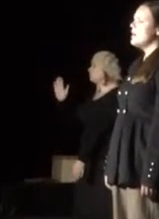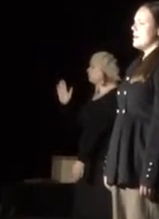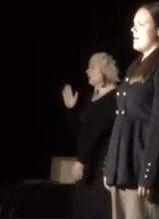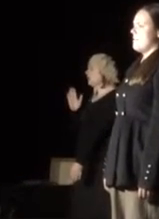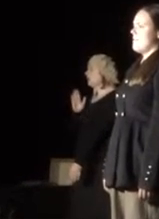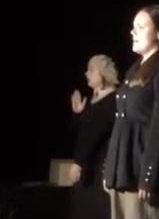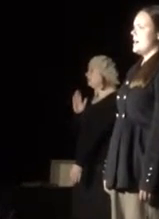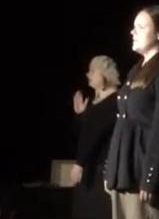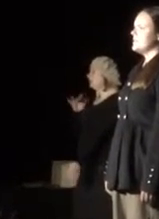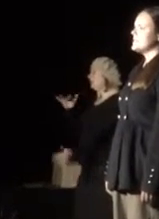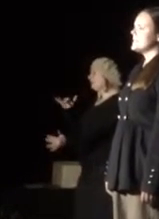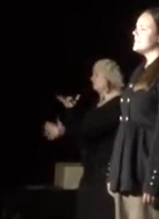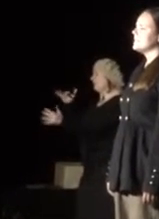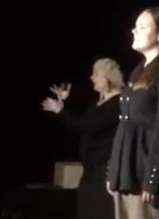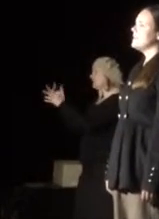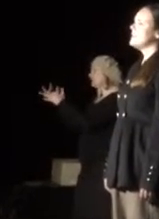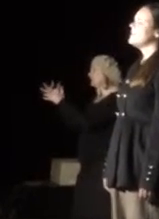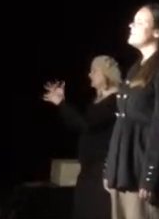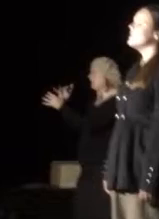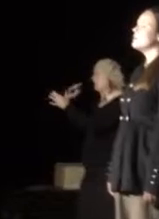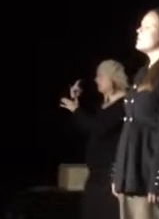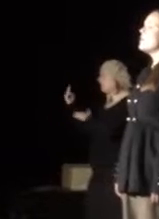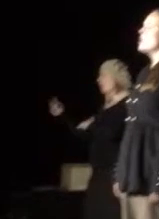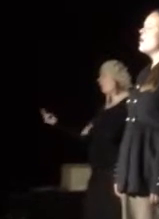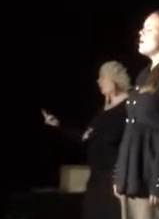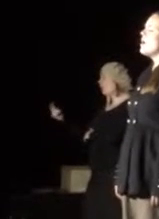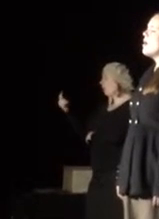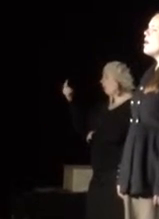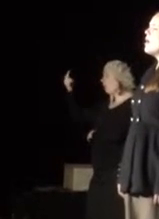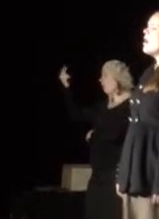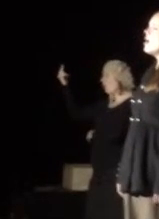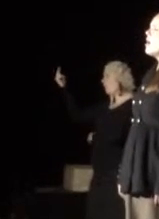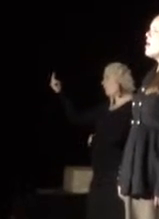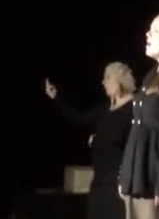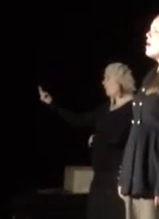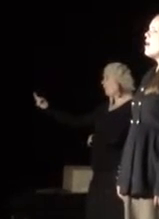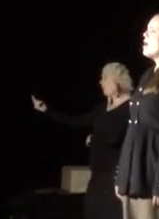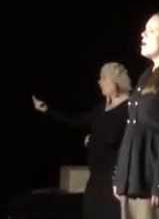A fighting he yoke